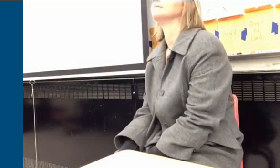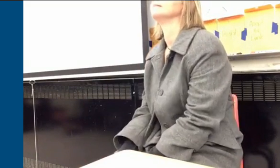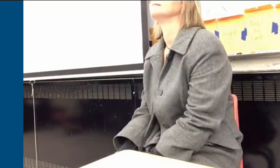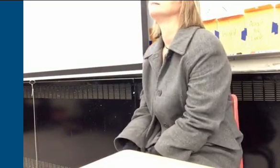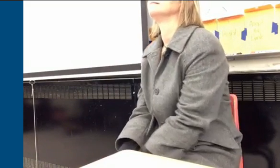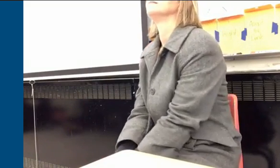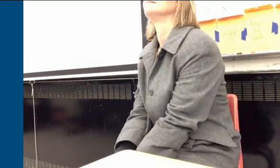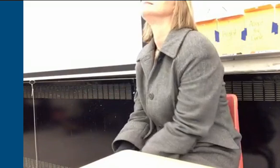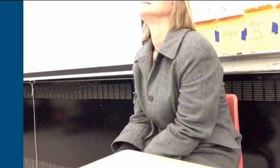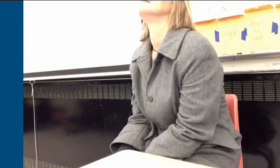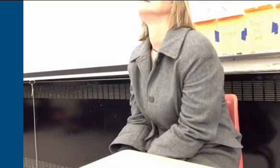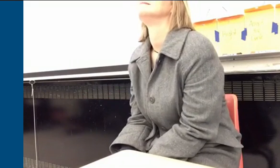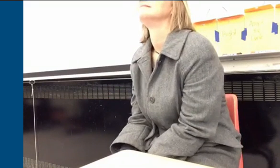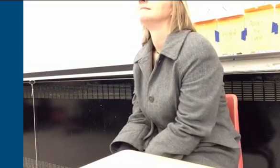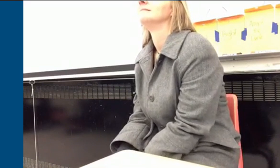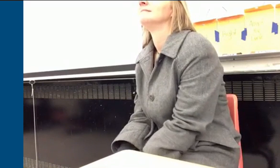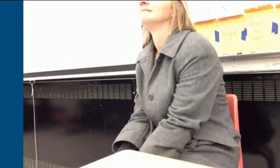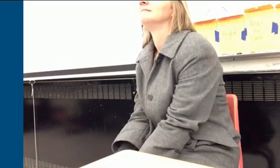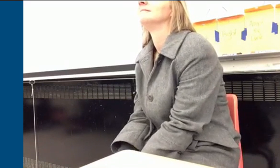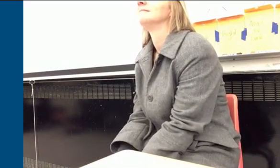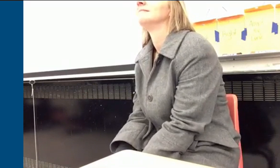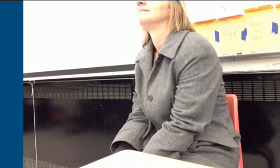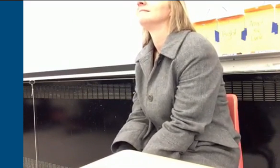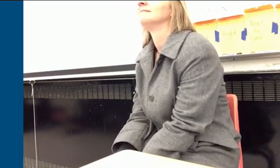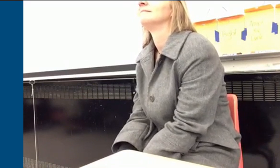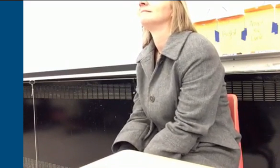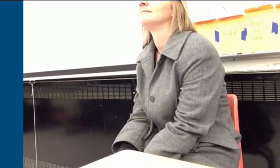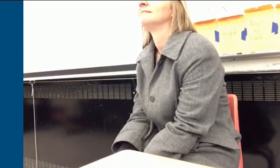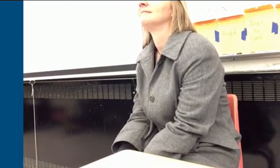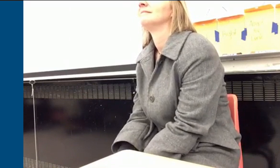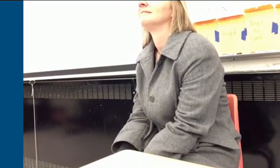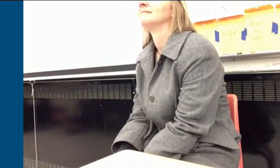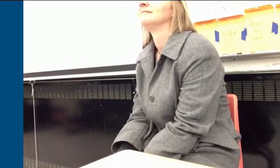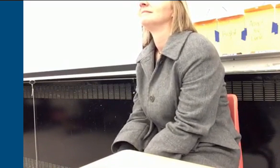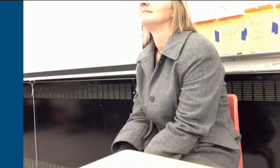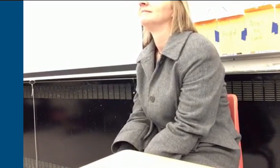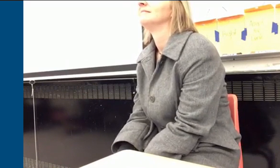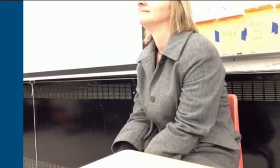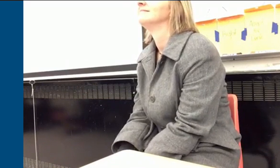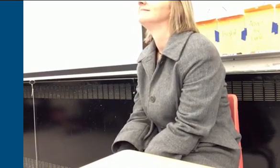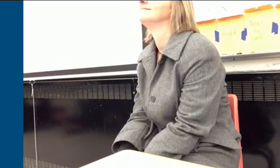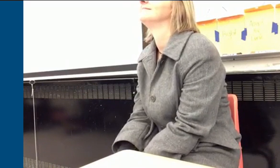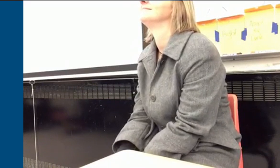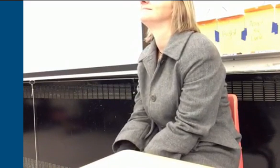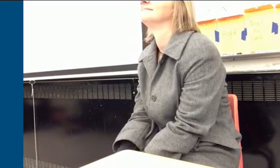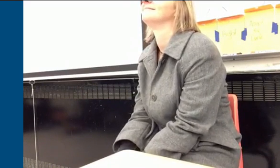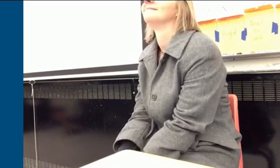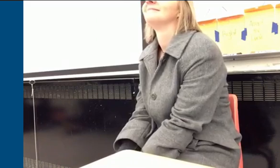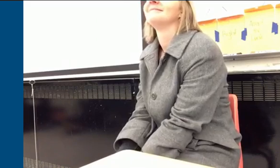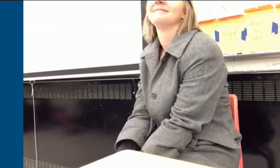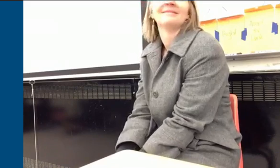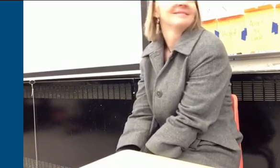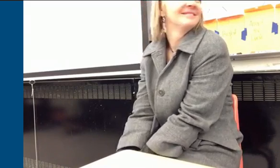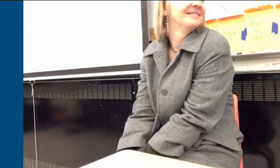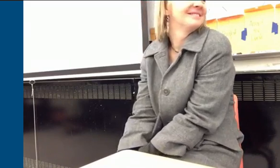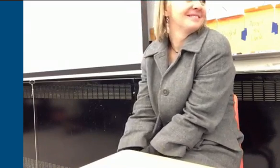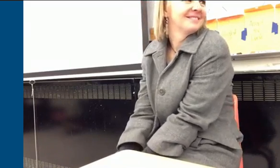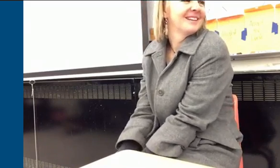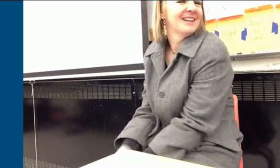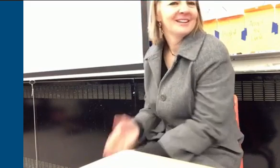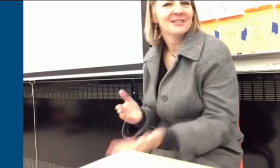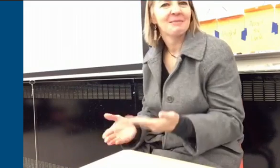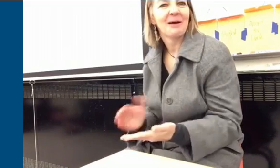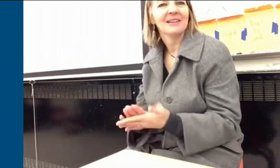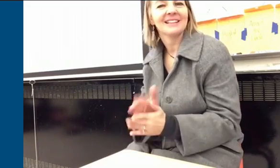So, well, yeah, that would be like the intention would be to make it look cool. You have 2 minutes to create it.